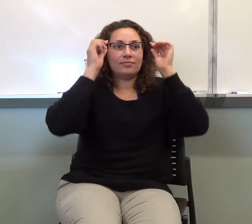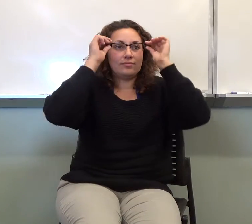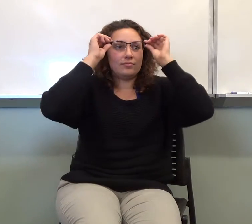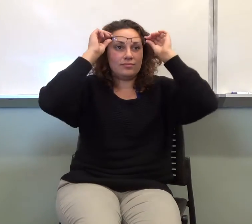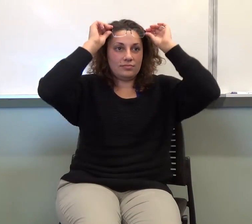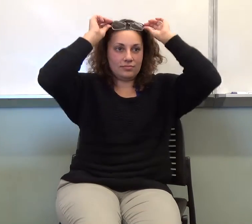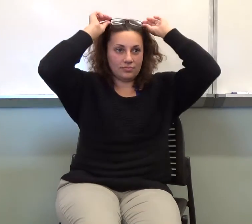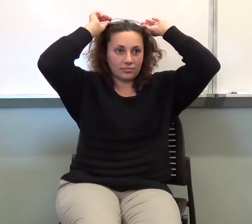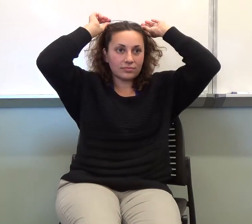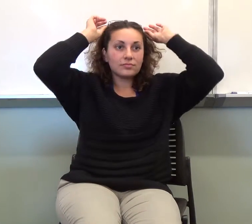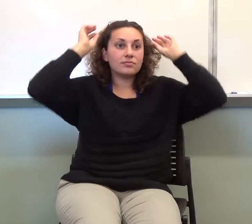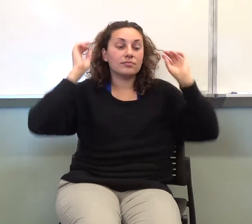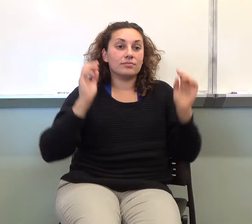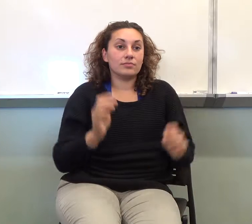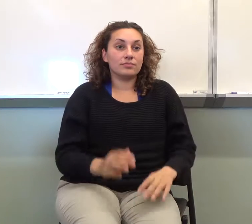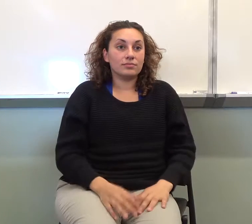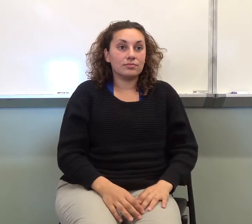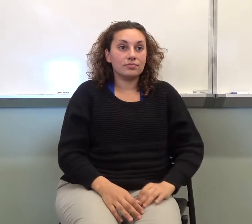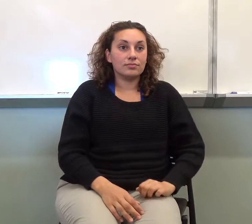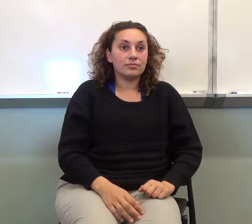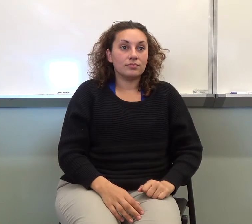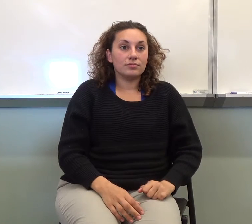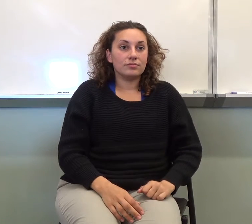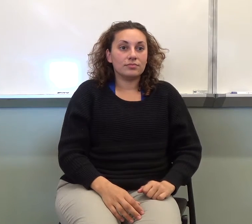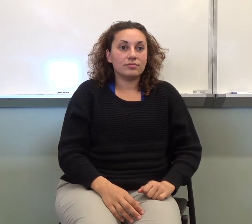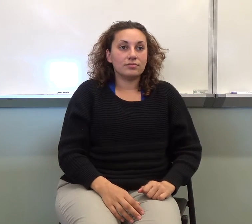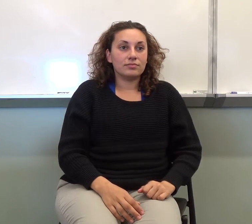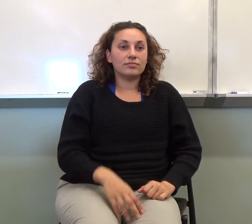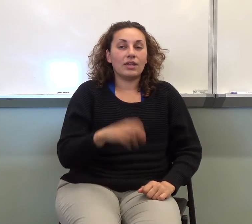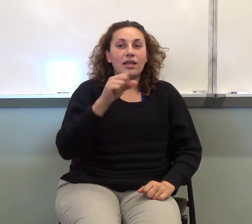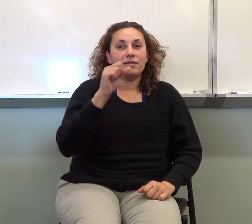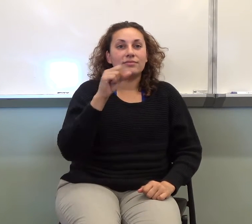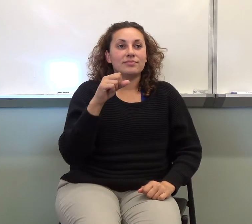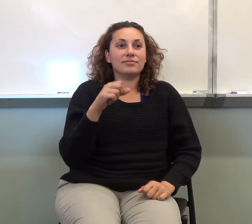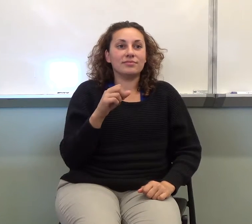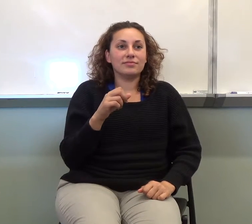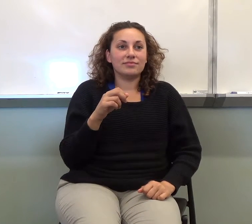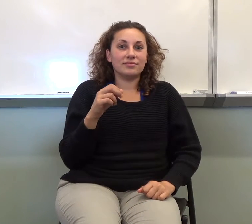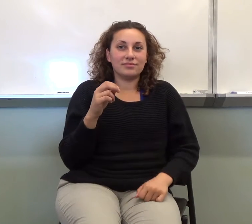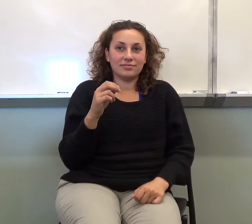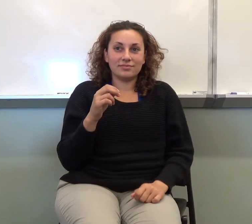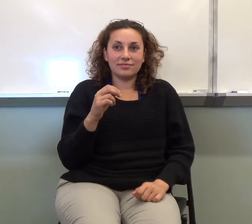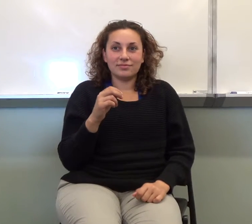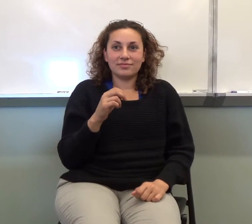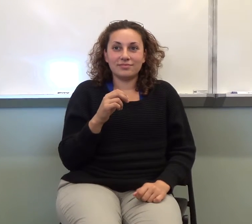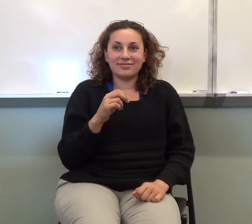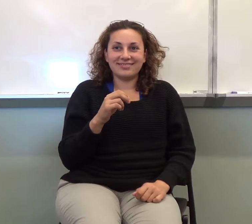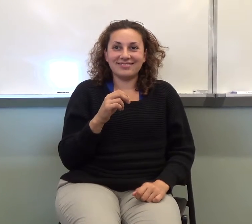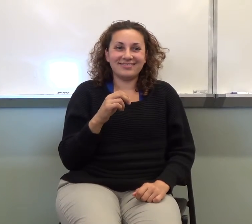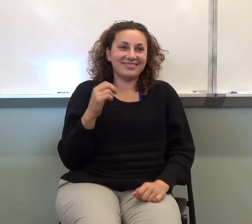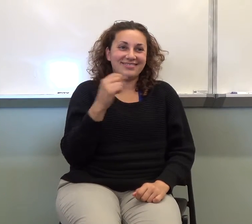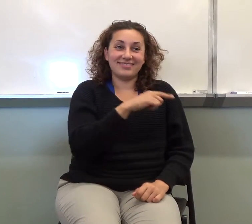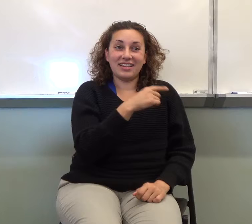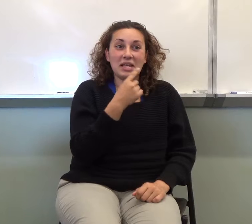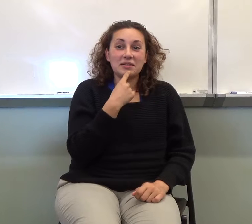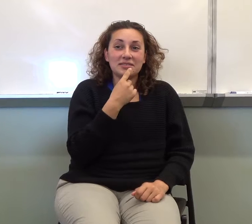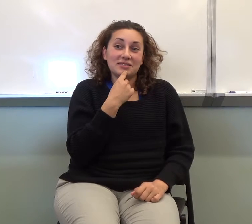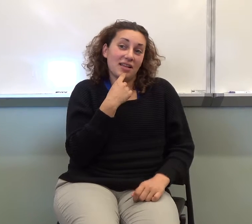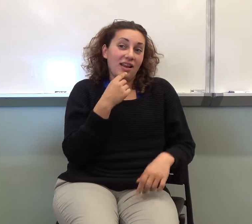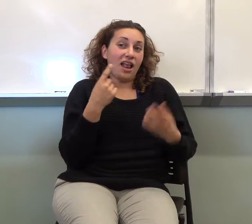and separate them with a comma. That is called the sample space for the coin toss. Okay? It simply lists